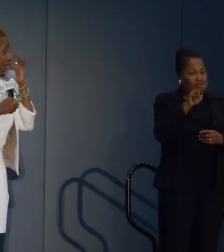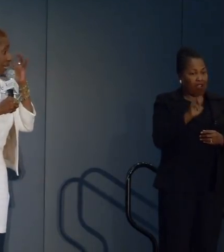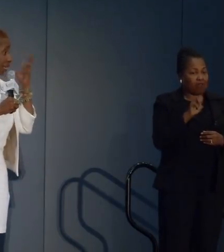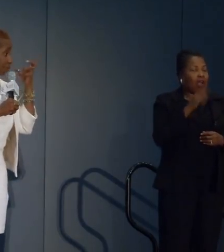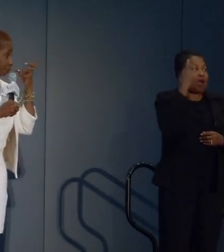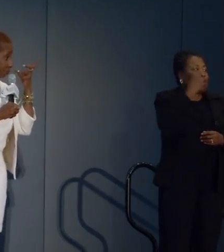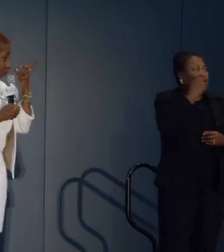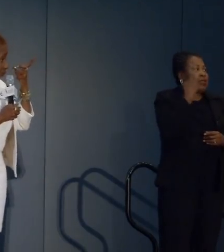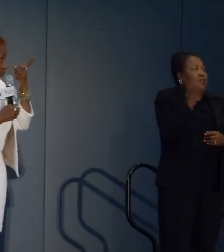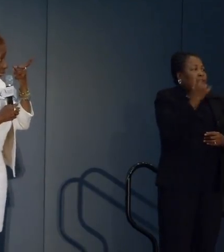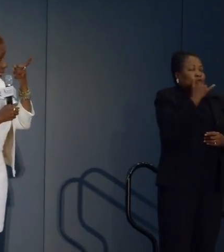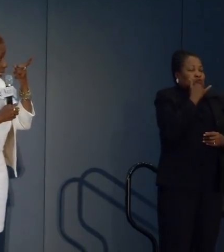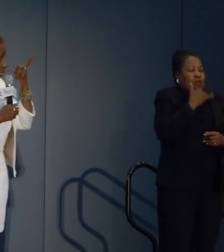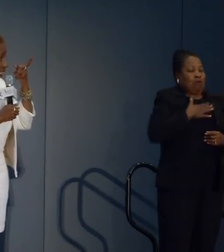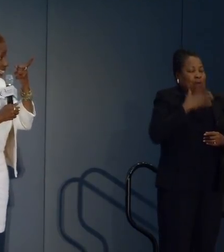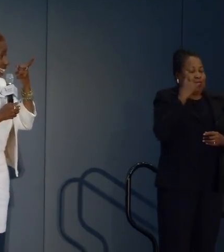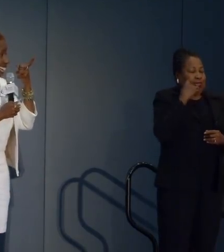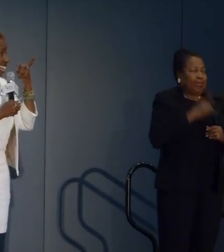with my thinking.